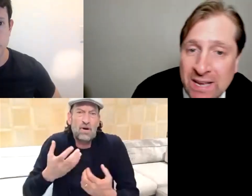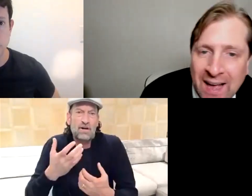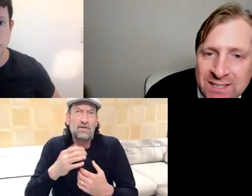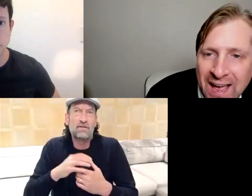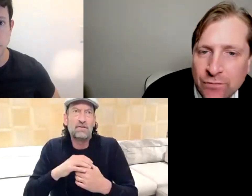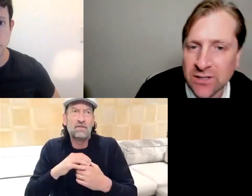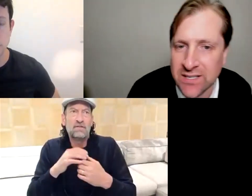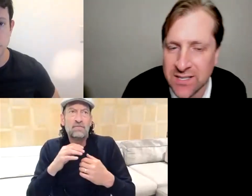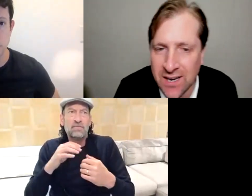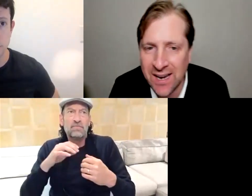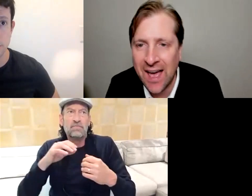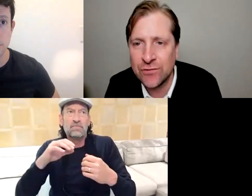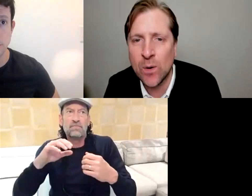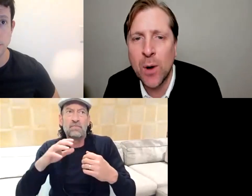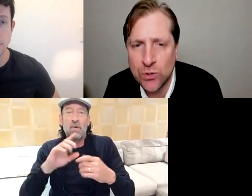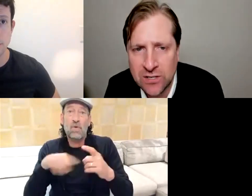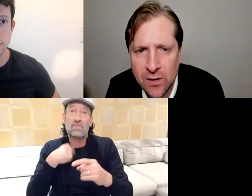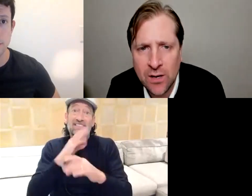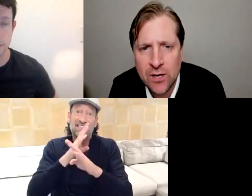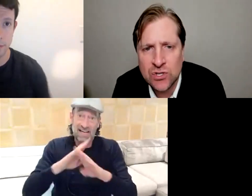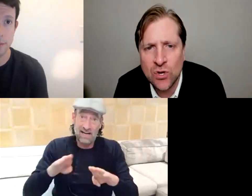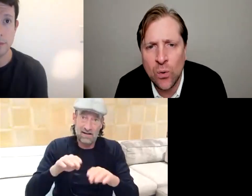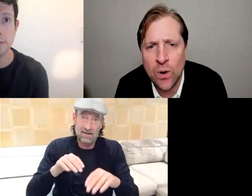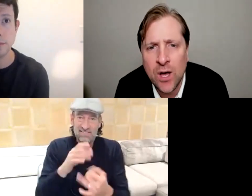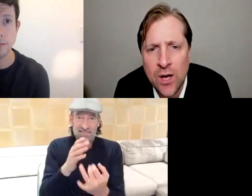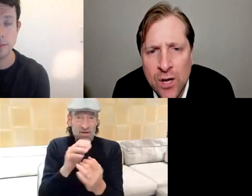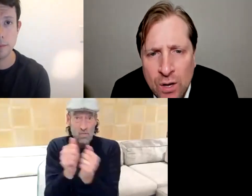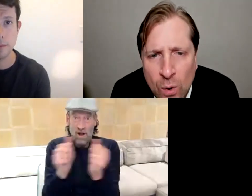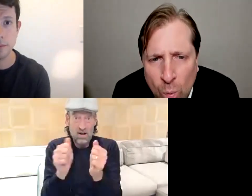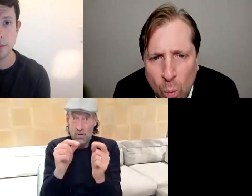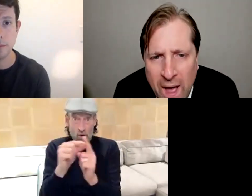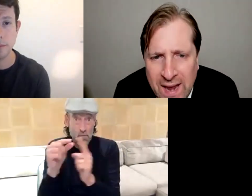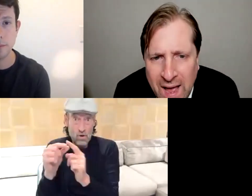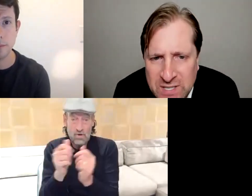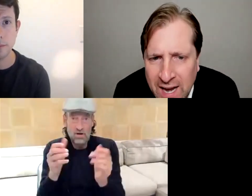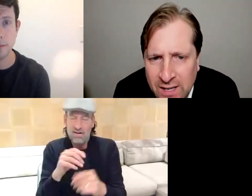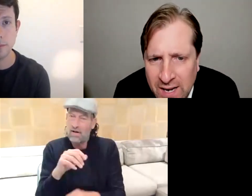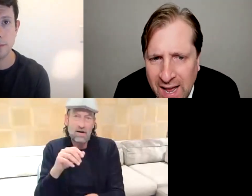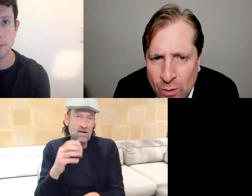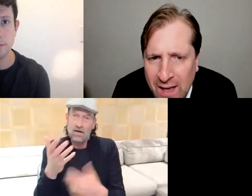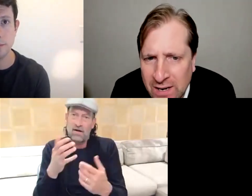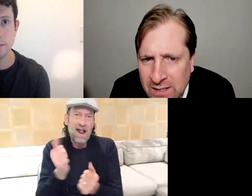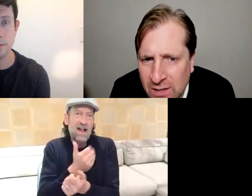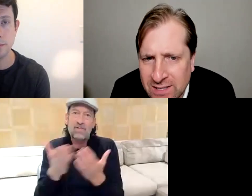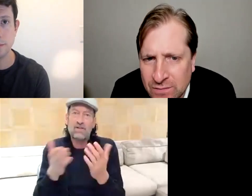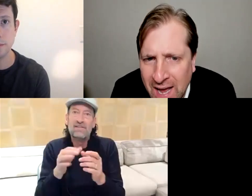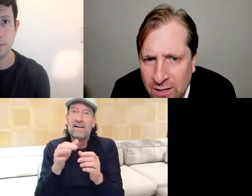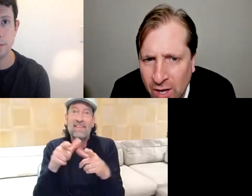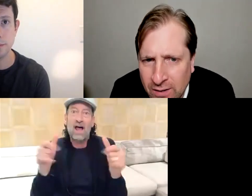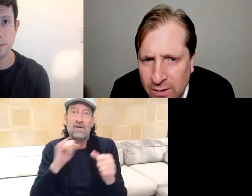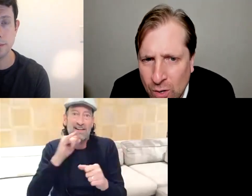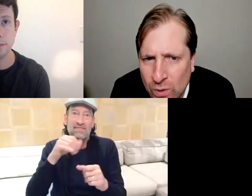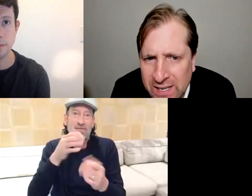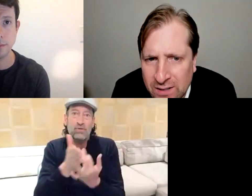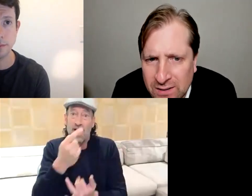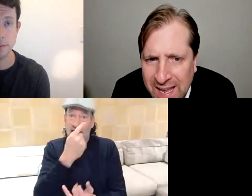have to react, I have to listen, and I have to emote. So when I'm silent and I don't have any lines of